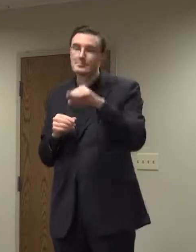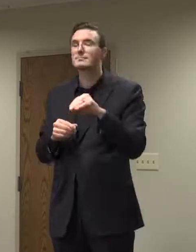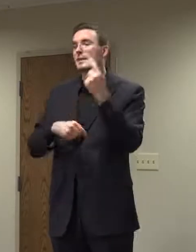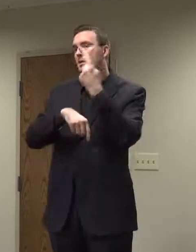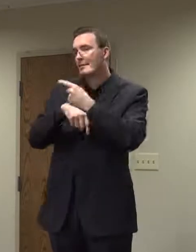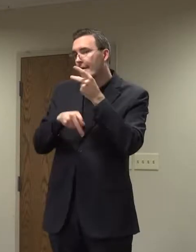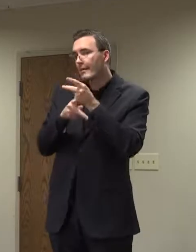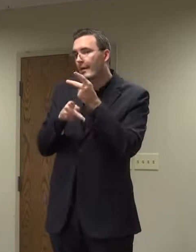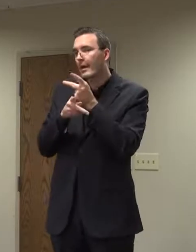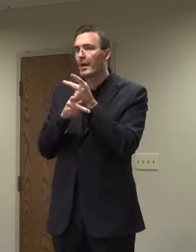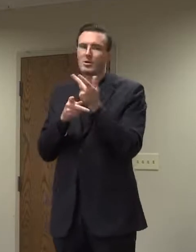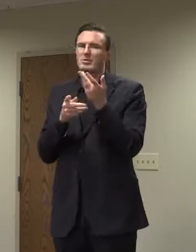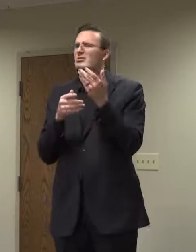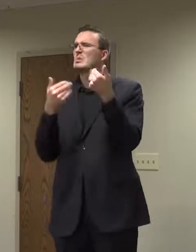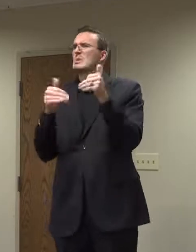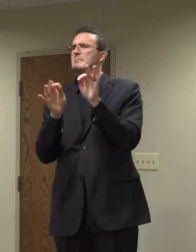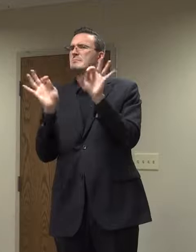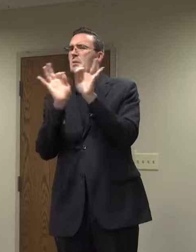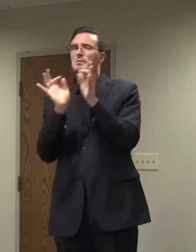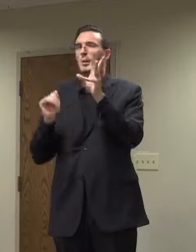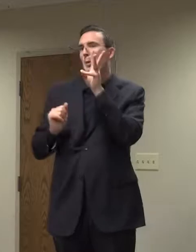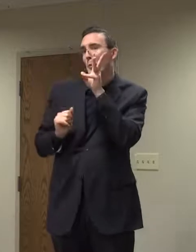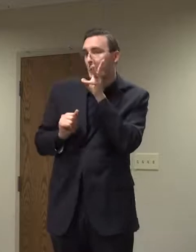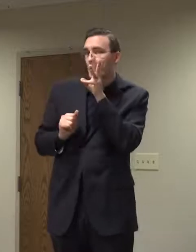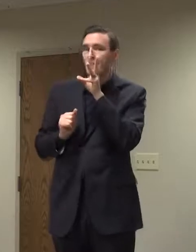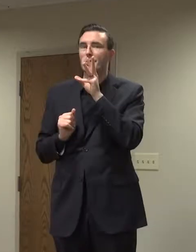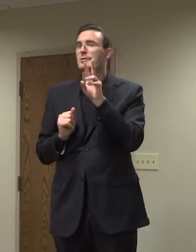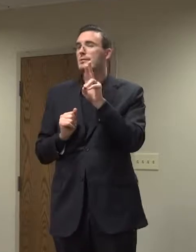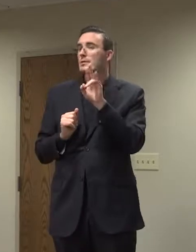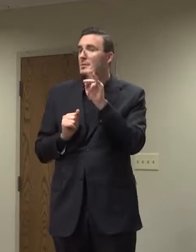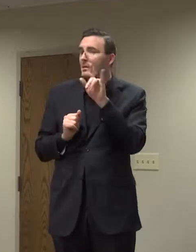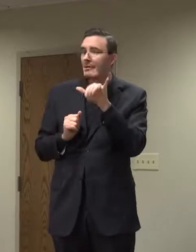water, utilities, waste disposal,